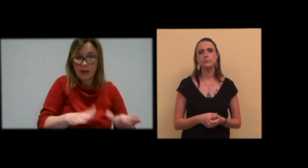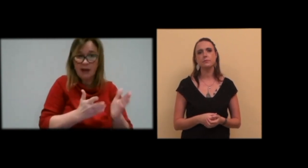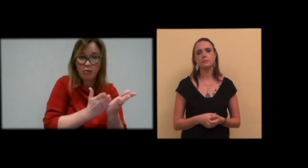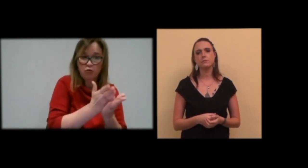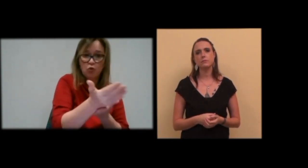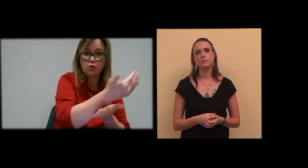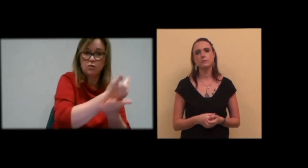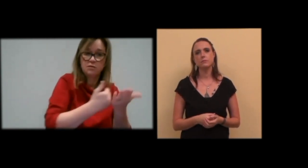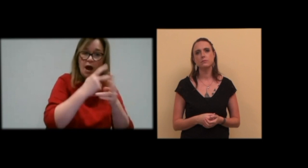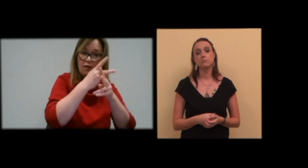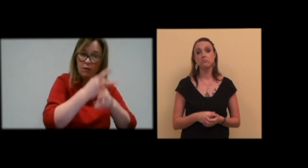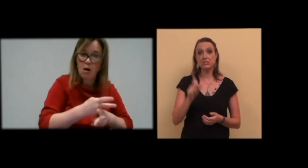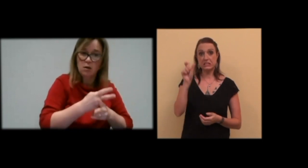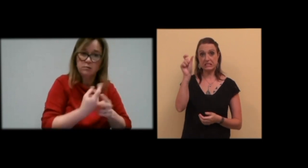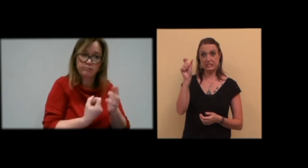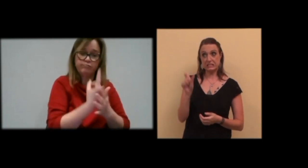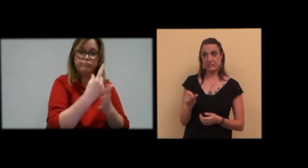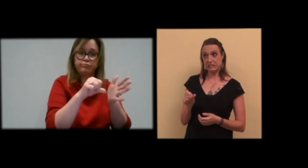health service as well.